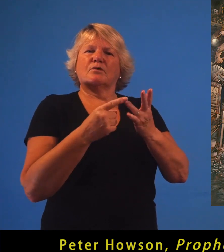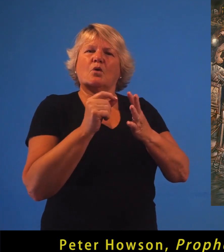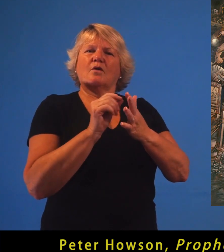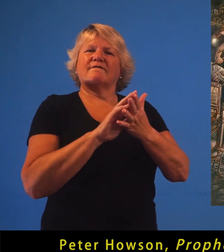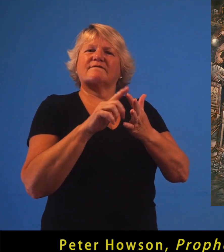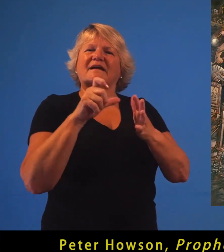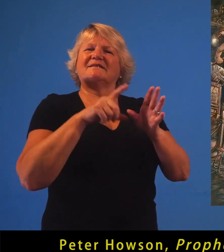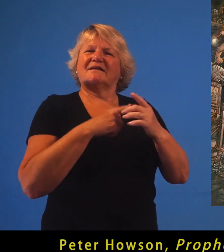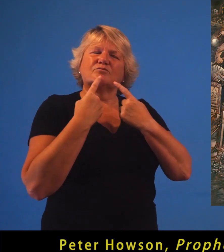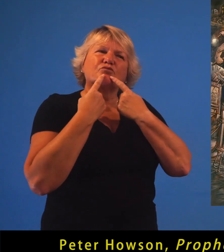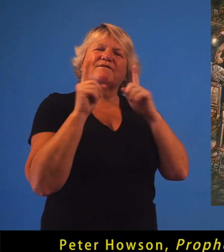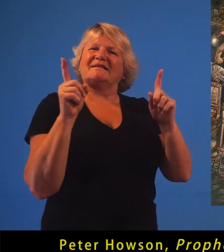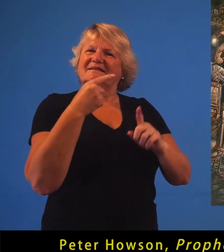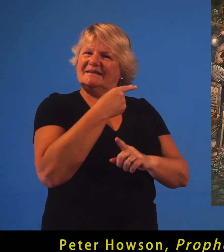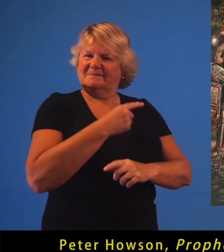Prophecy.